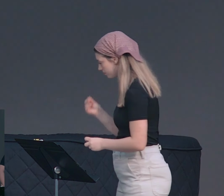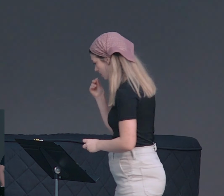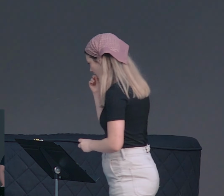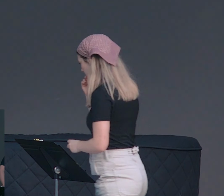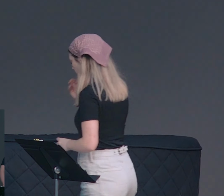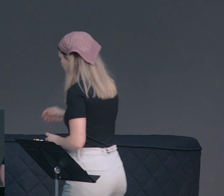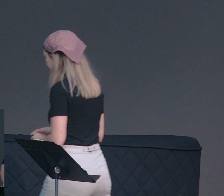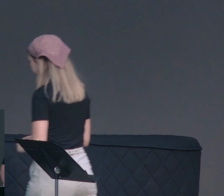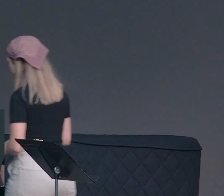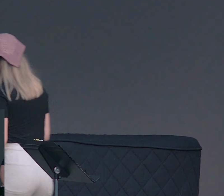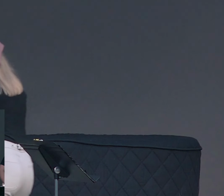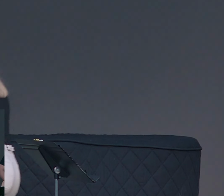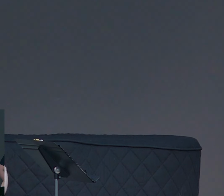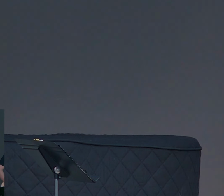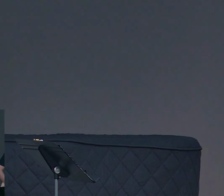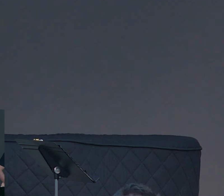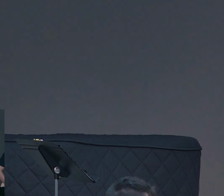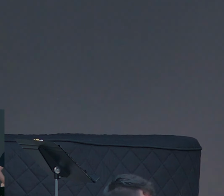Then you may stand together, please.